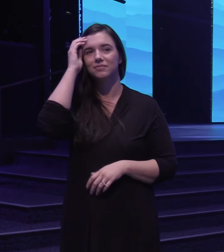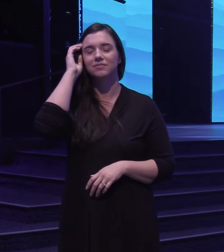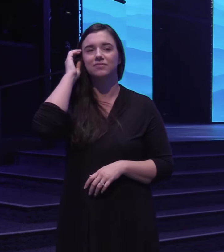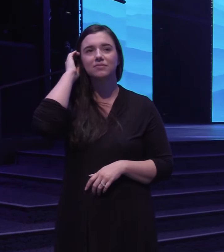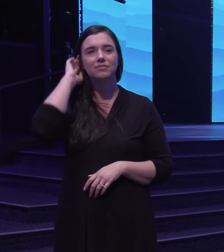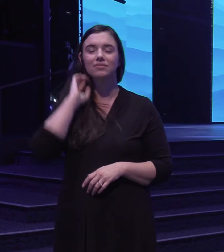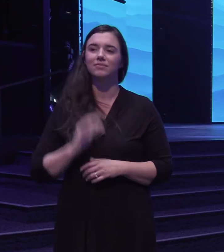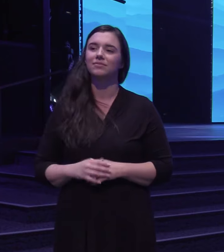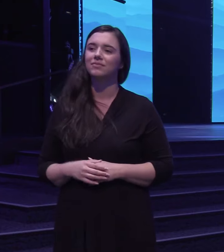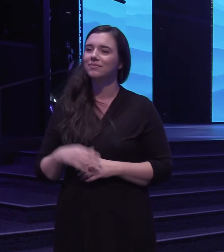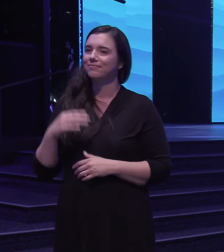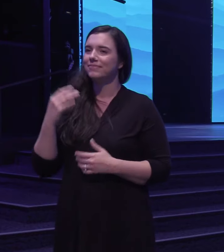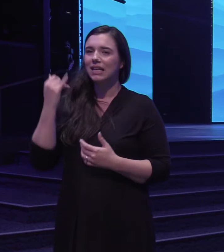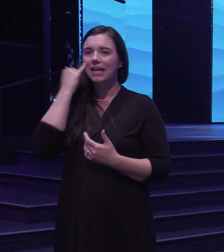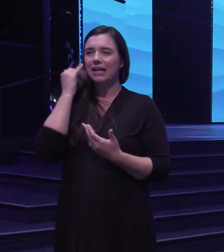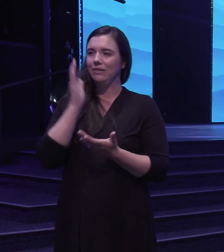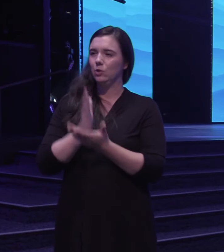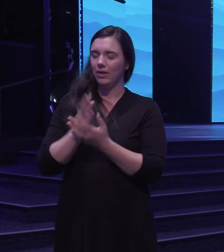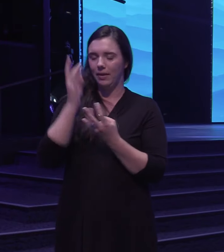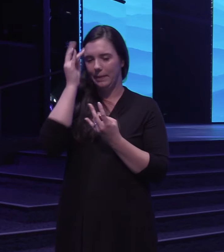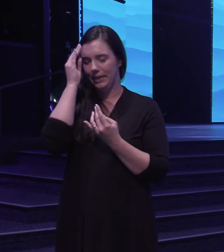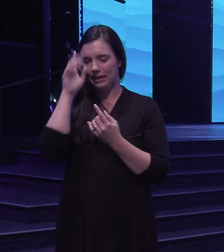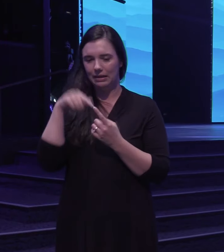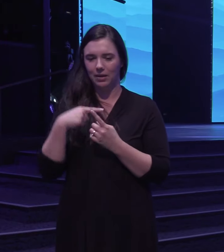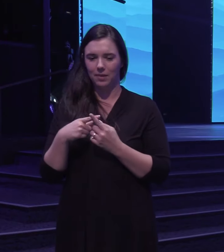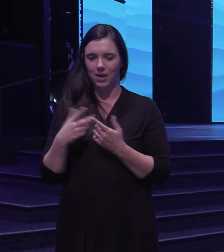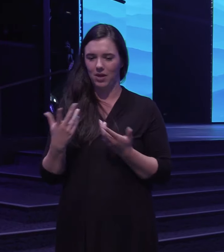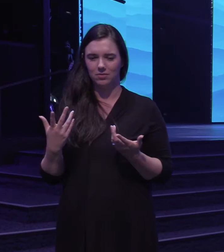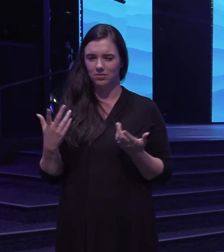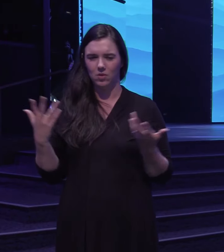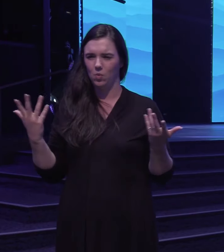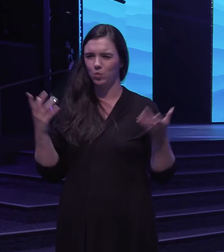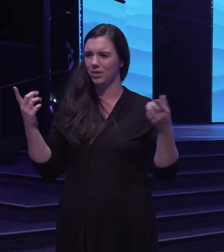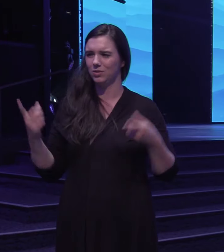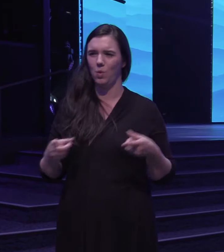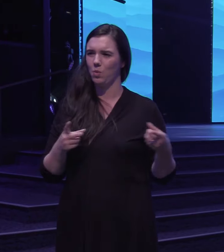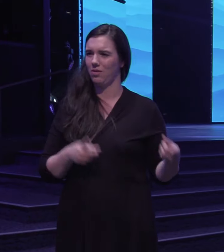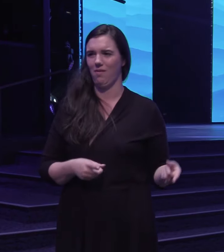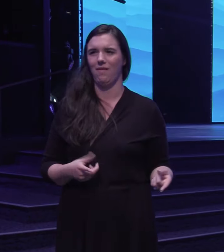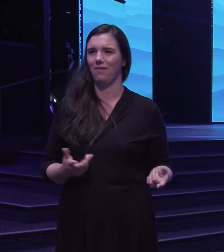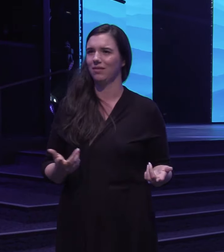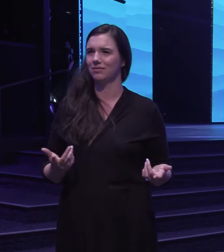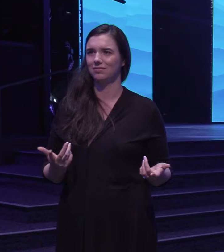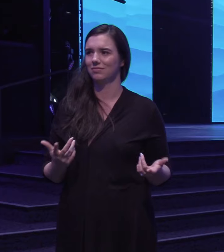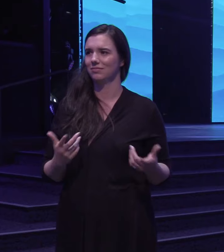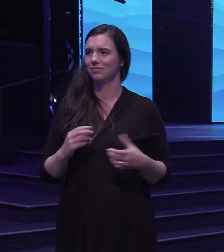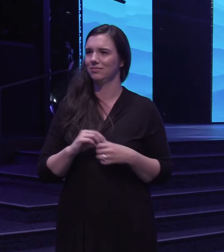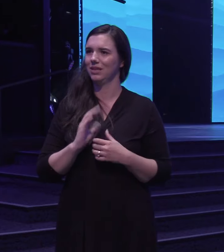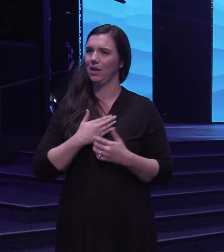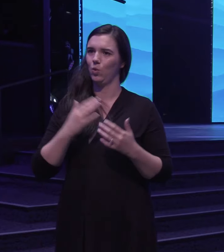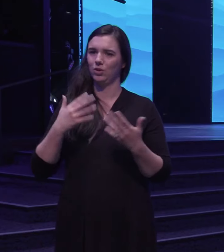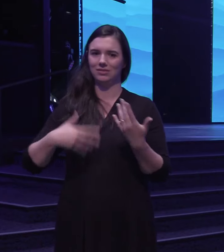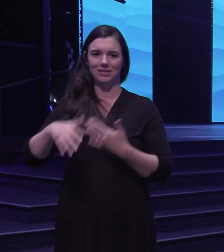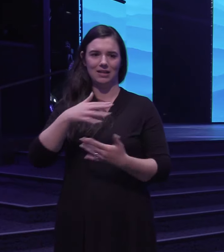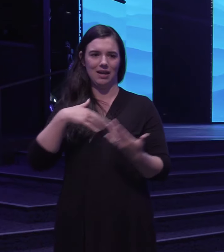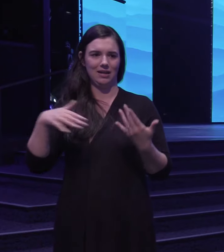And, you know, you stop and you think about what is going on in our